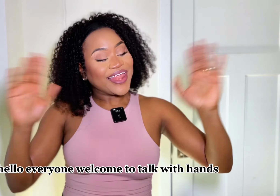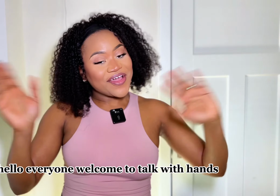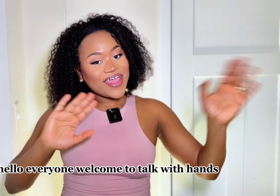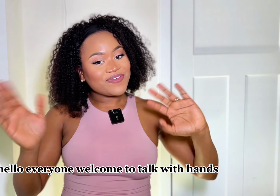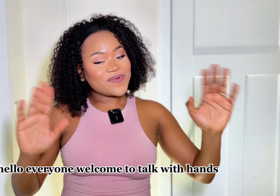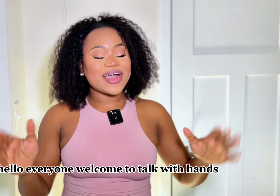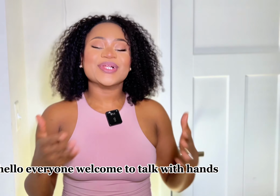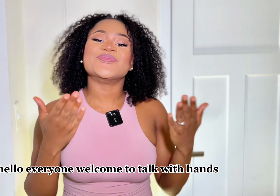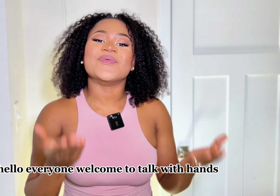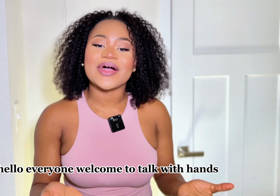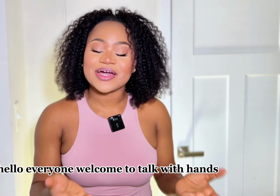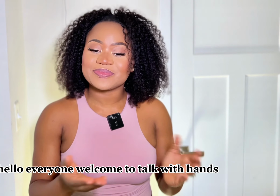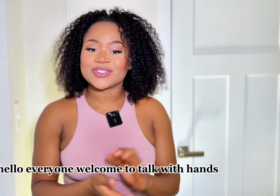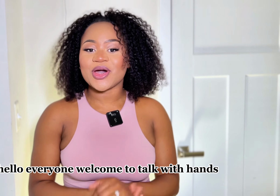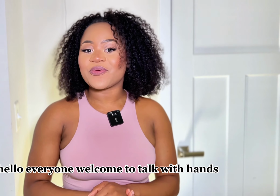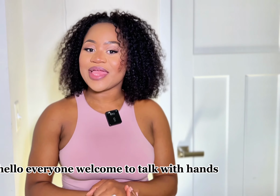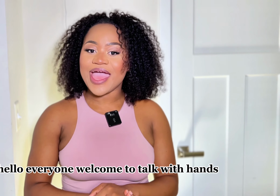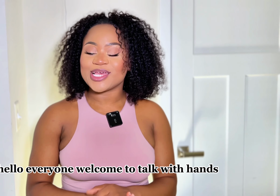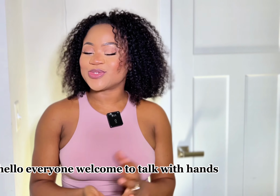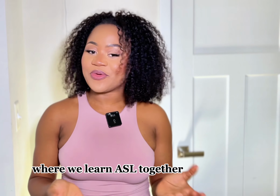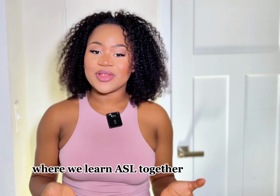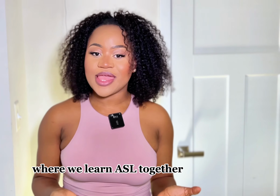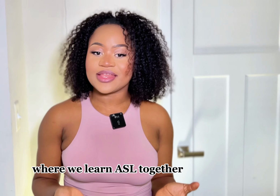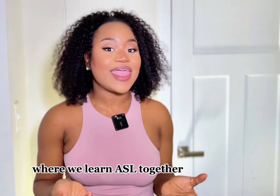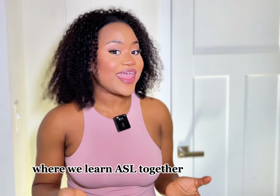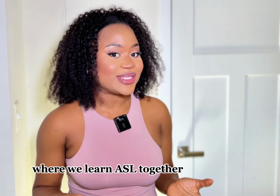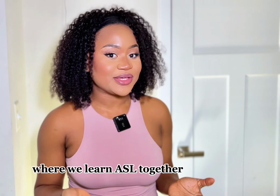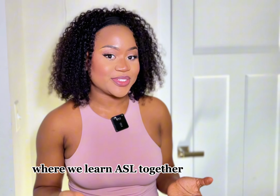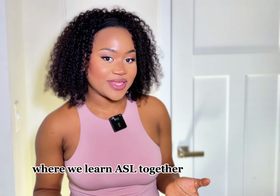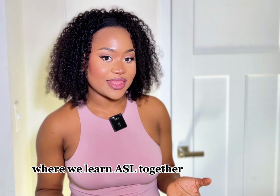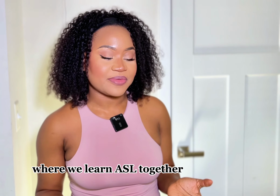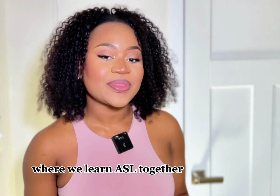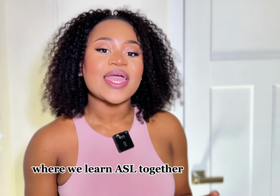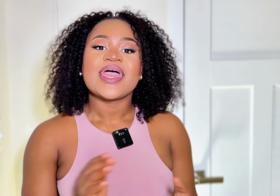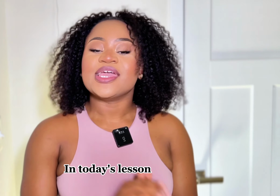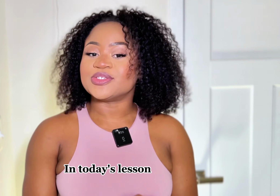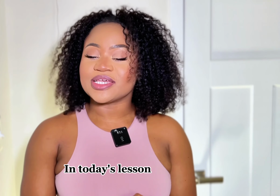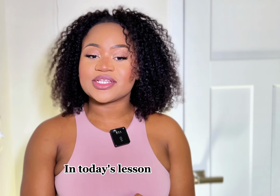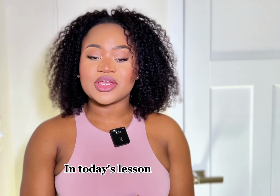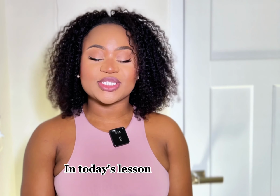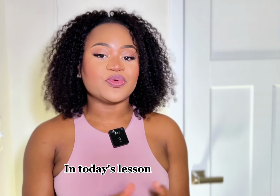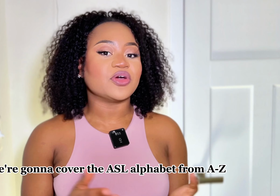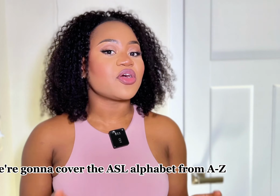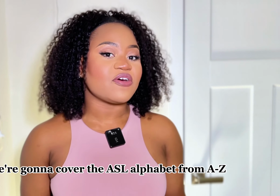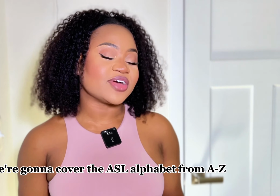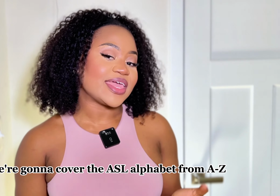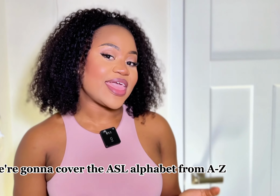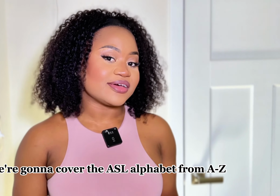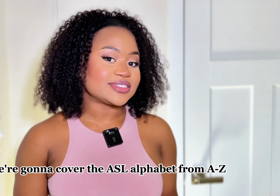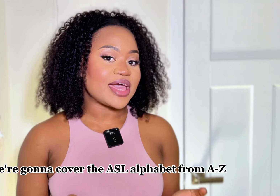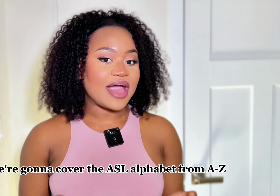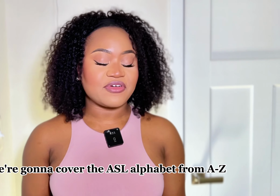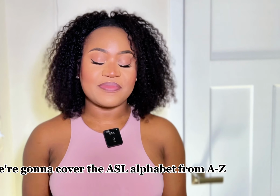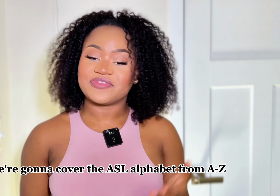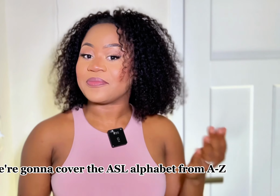Hello everyone, welcome to Talk with Hands, where we learn ASL together. In today's lesson, we're going to cover the ASL alphabet from